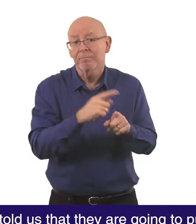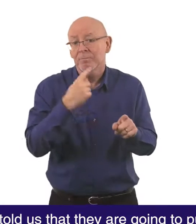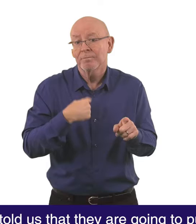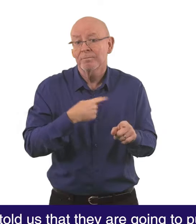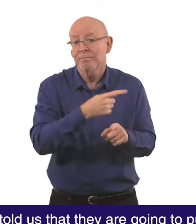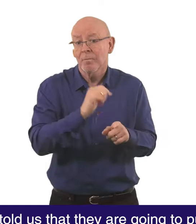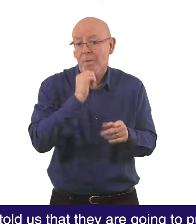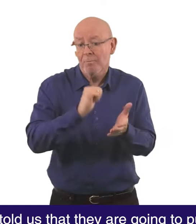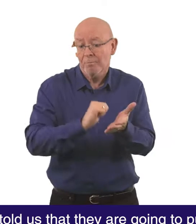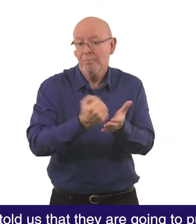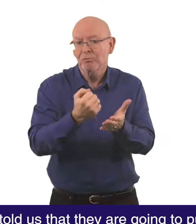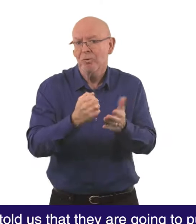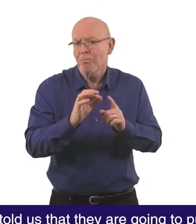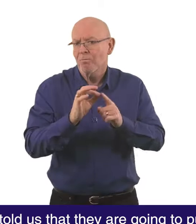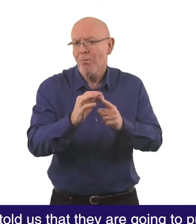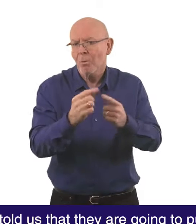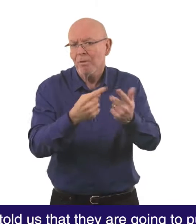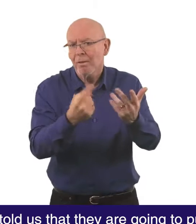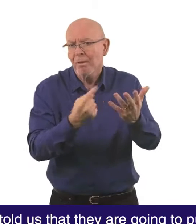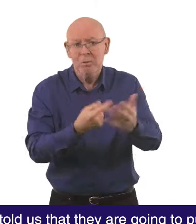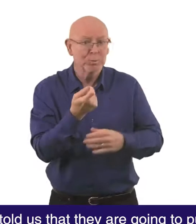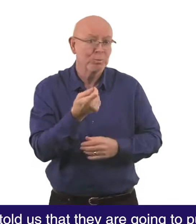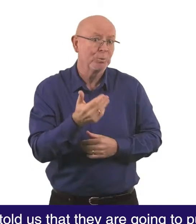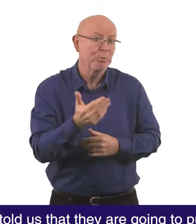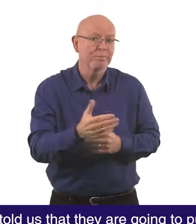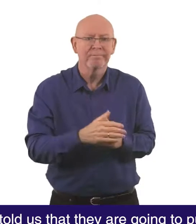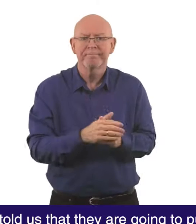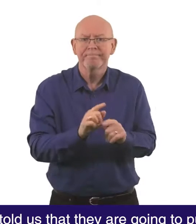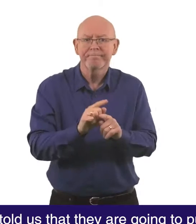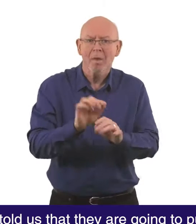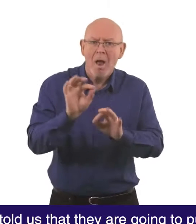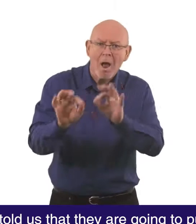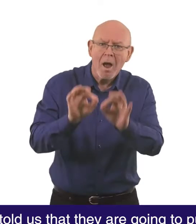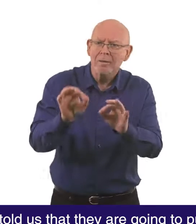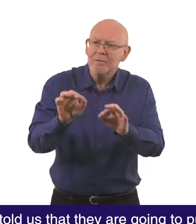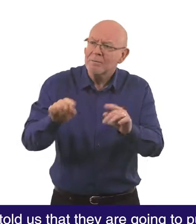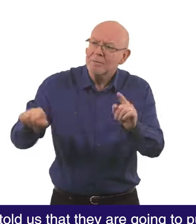They told us that they are going to publish proposals soon and ask people what they think of them.